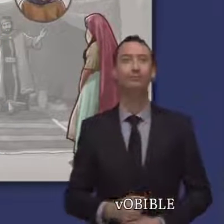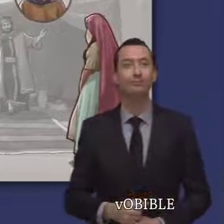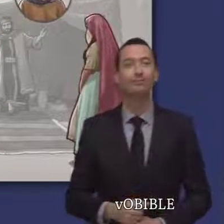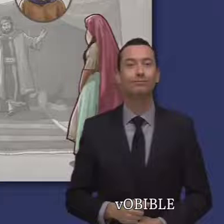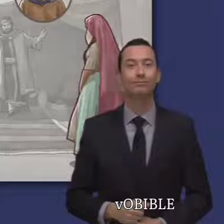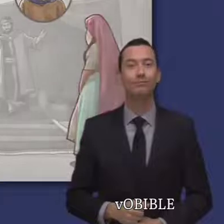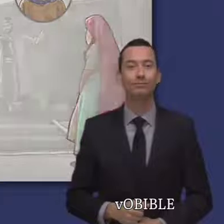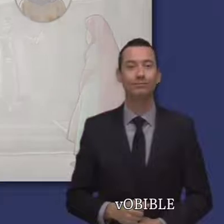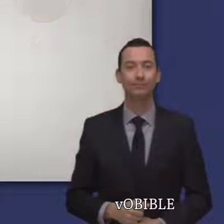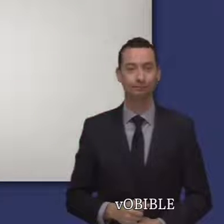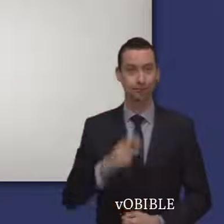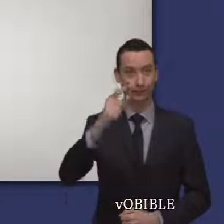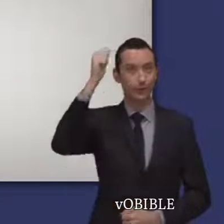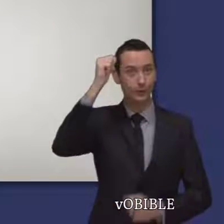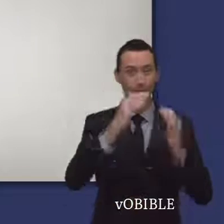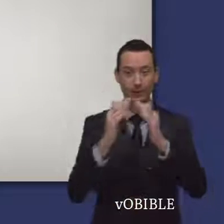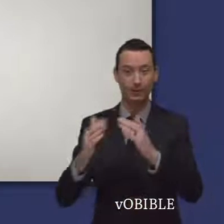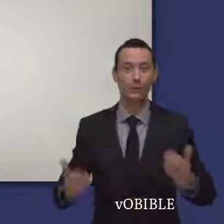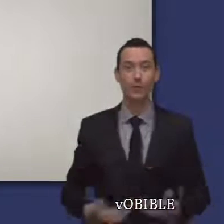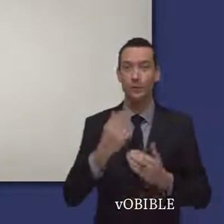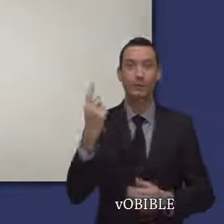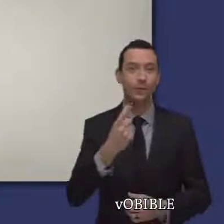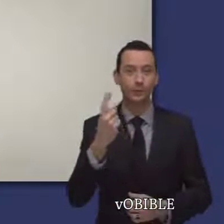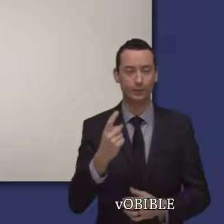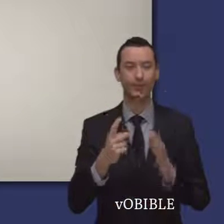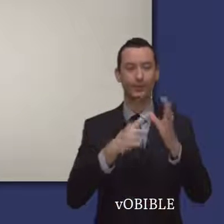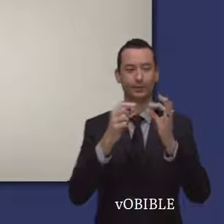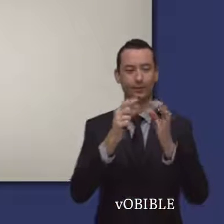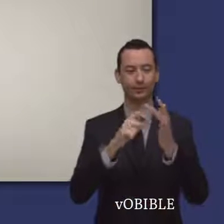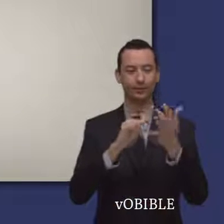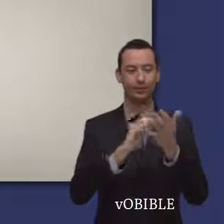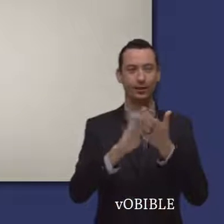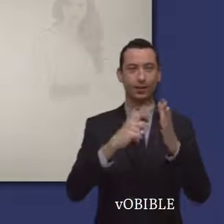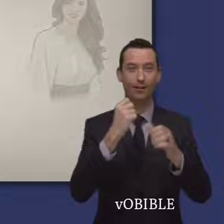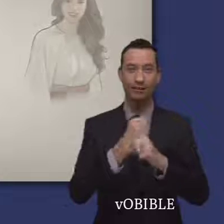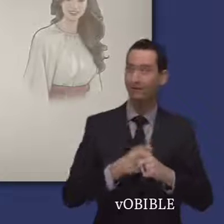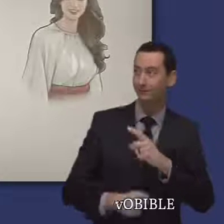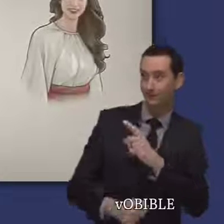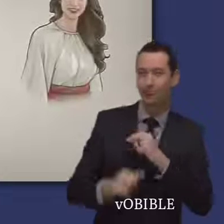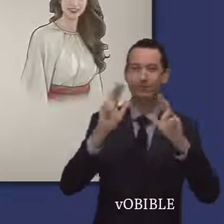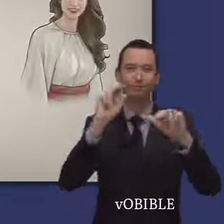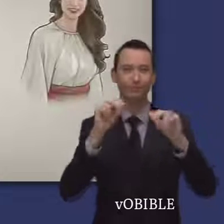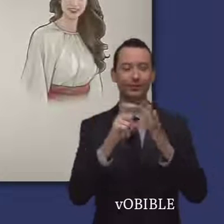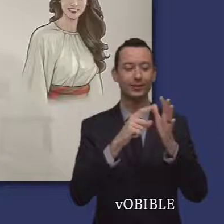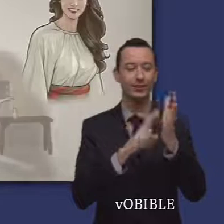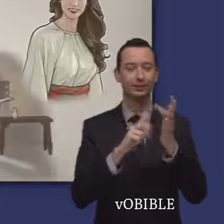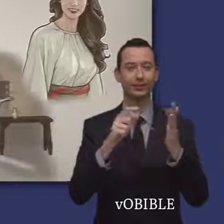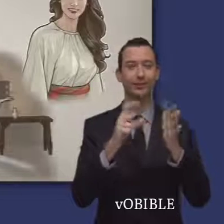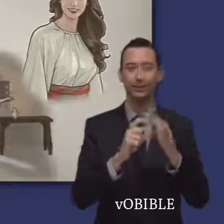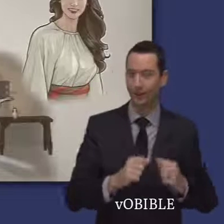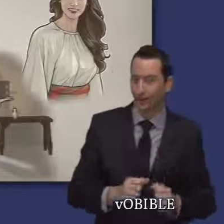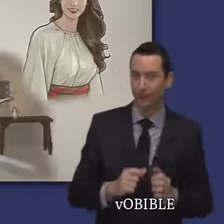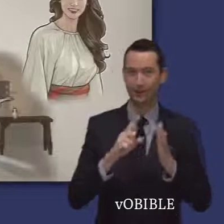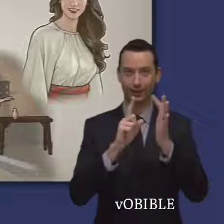her dear shepherd. Did you know? Shunem was the birthplace of David's nurse Abishag, and